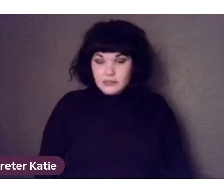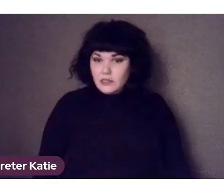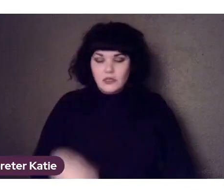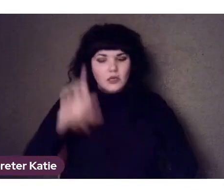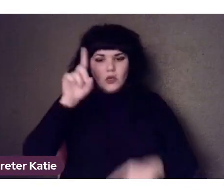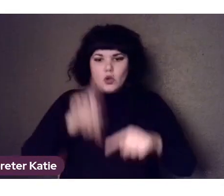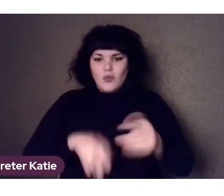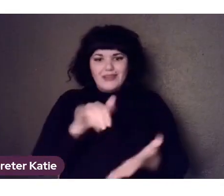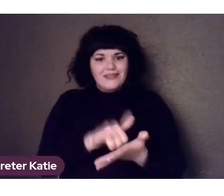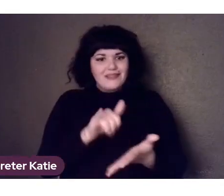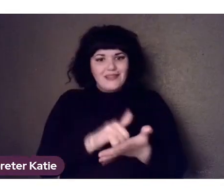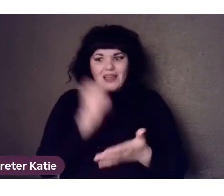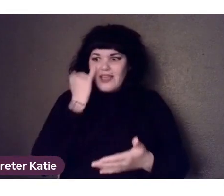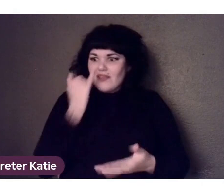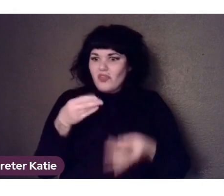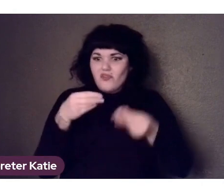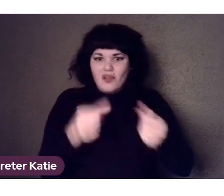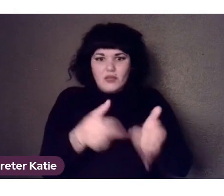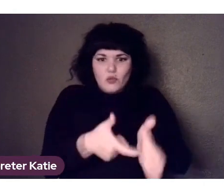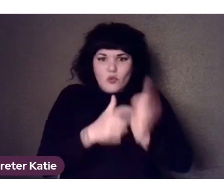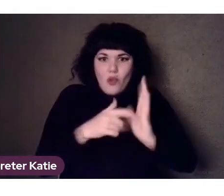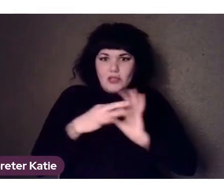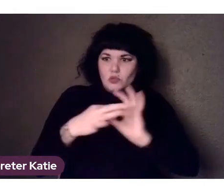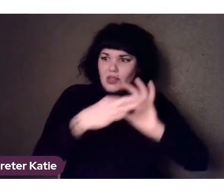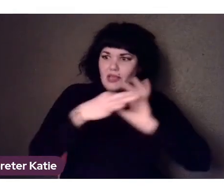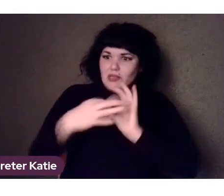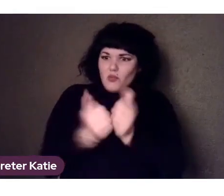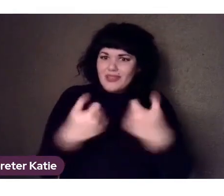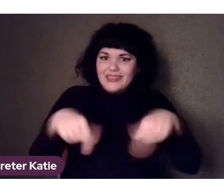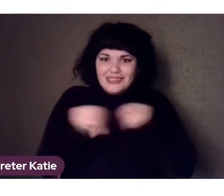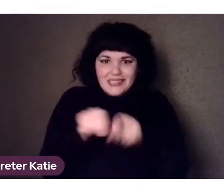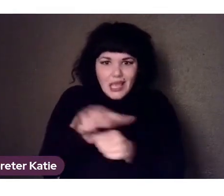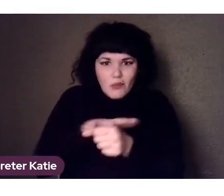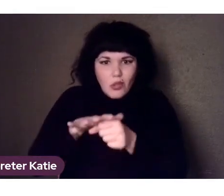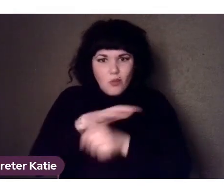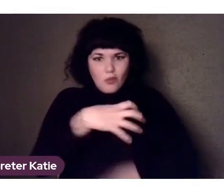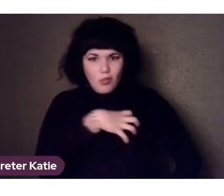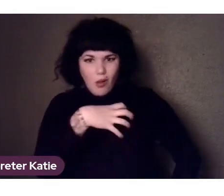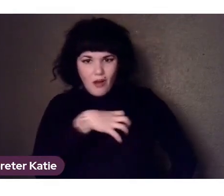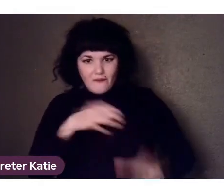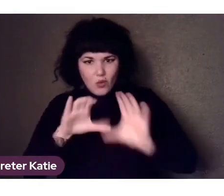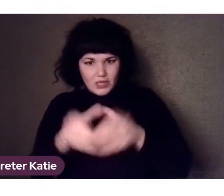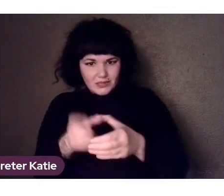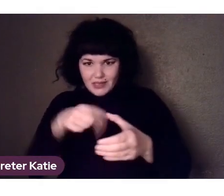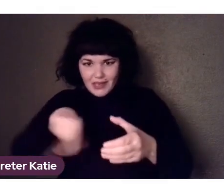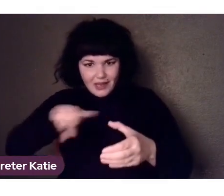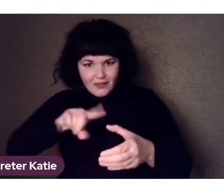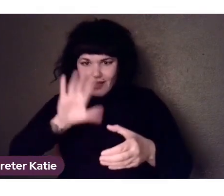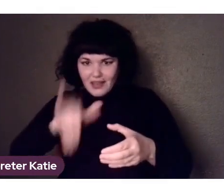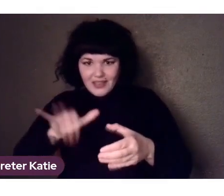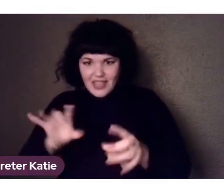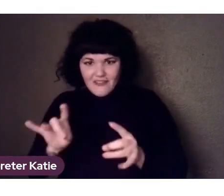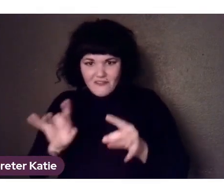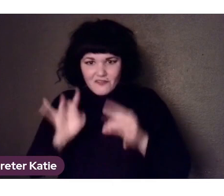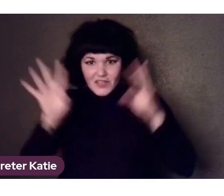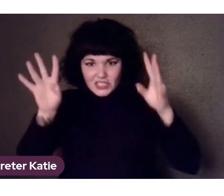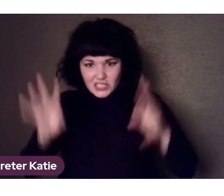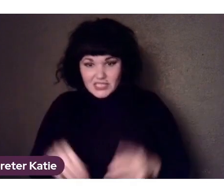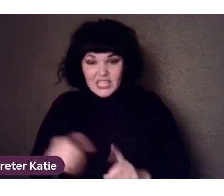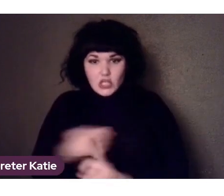funding that requires a relationship with the same local law enforcement entities that viciously assaulted a teen survivor